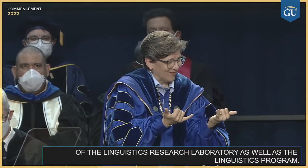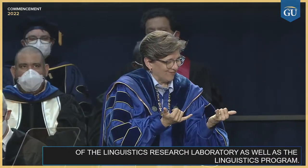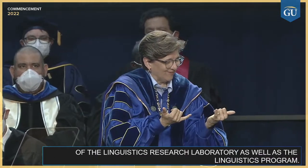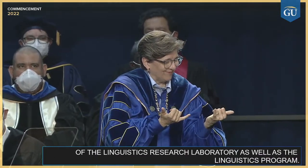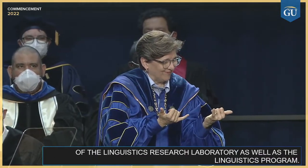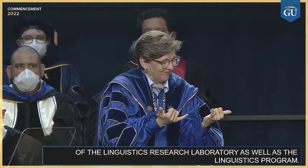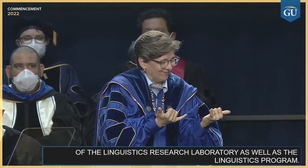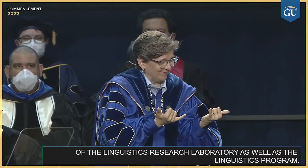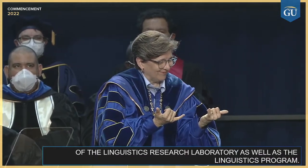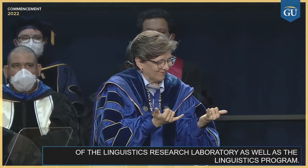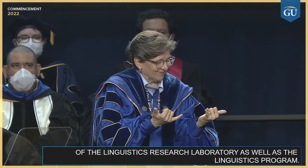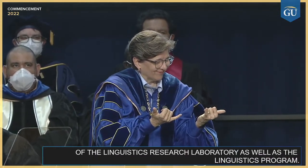correct today,